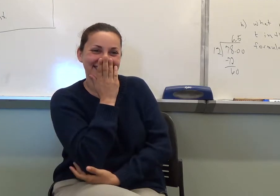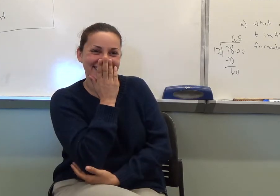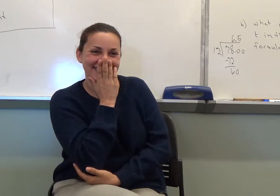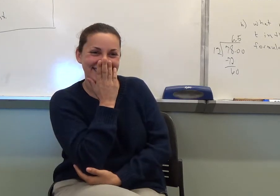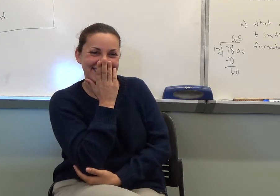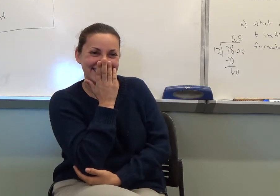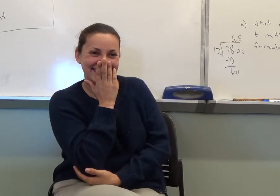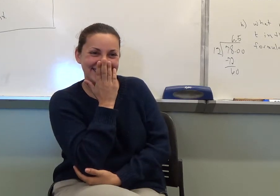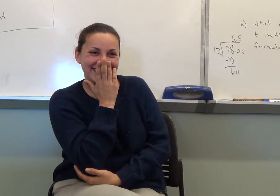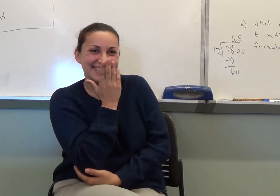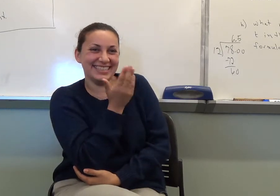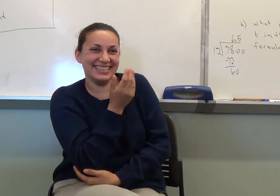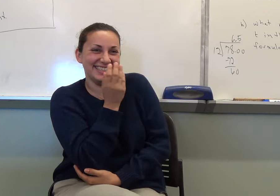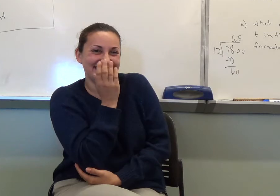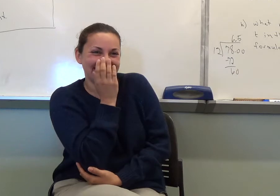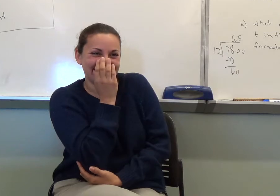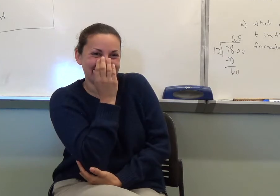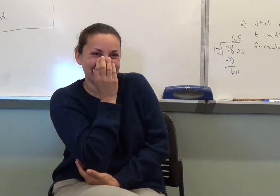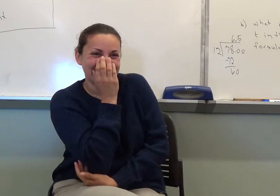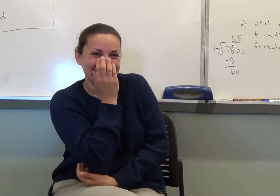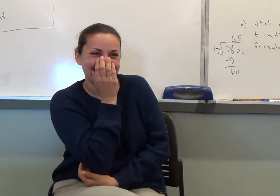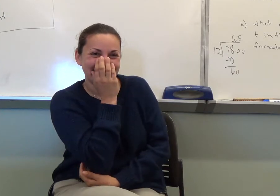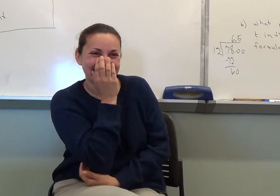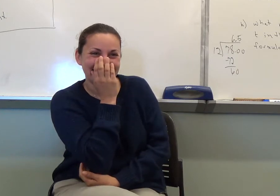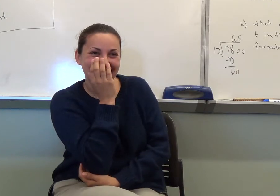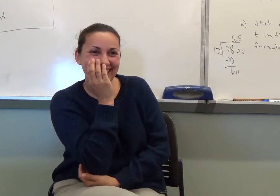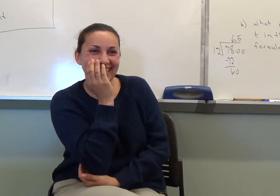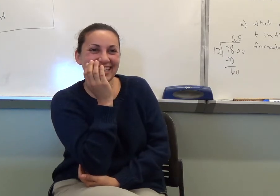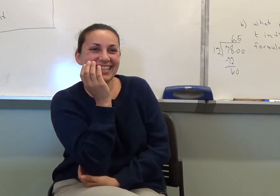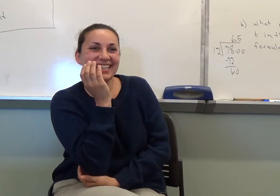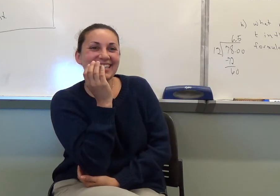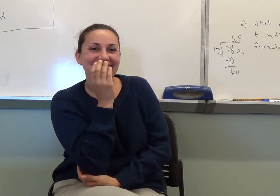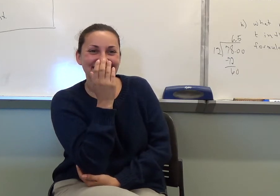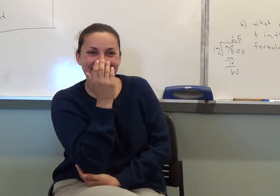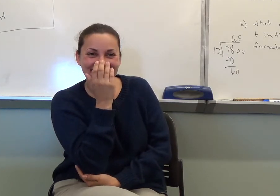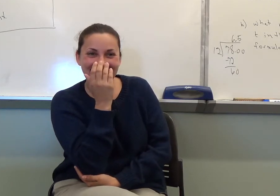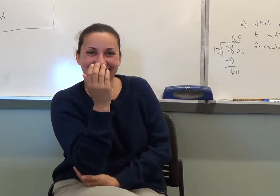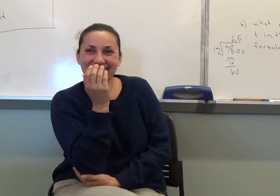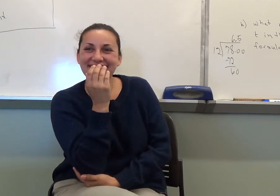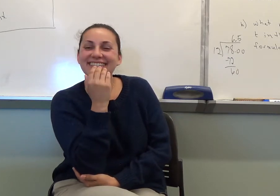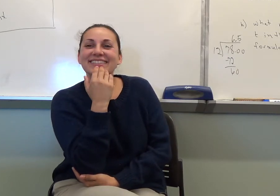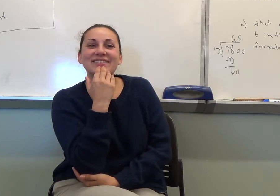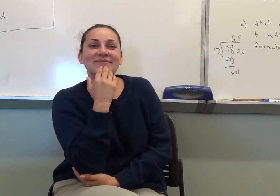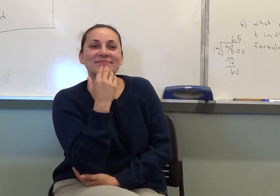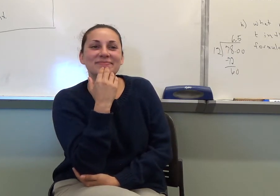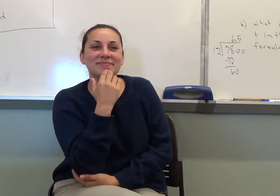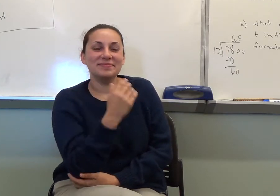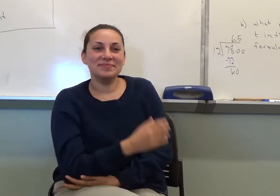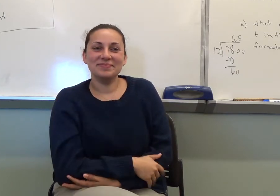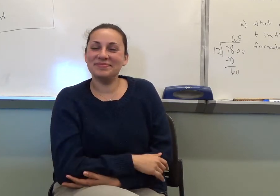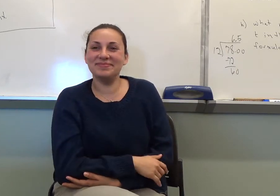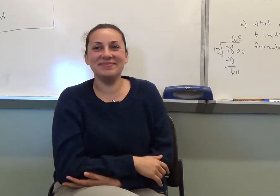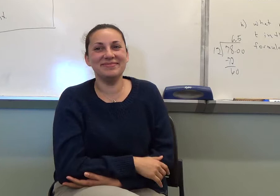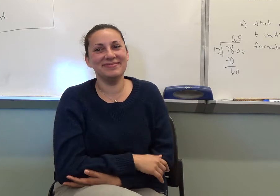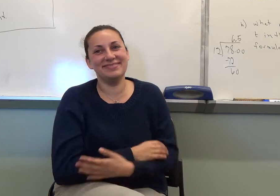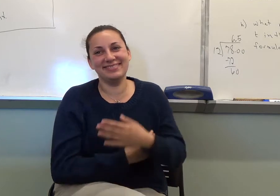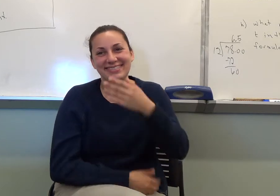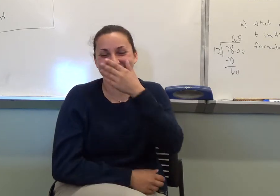then you'll get the second one, and so forth. But let's not worry about that. Let's just worry about having the formula